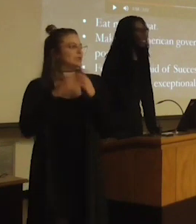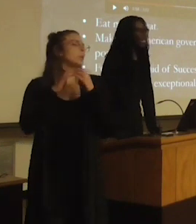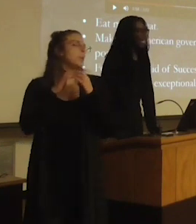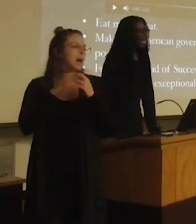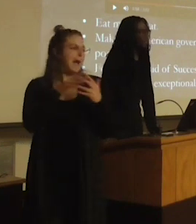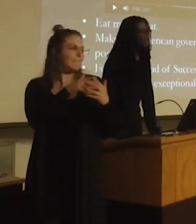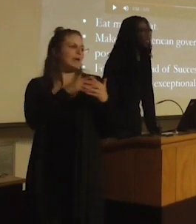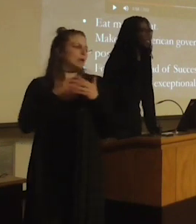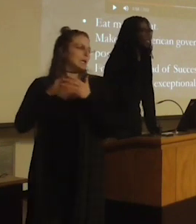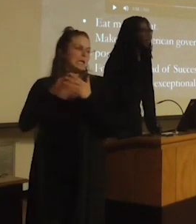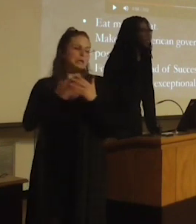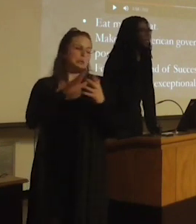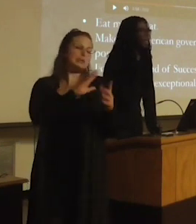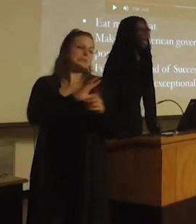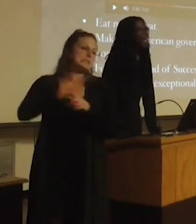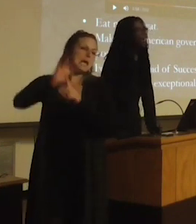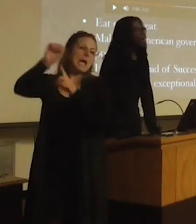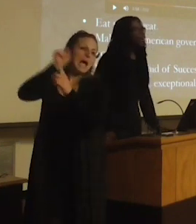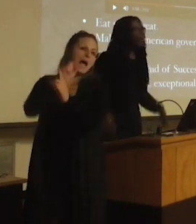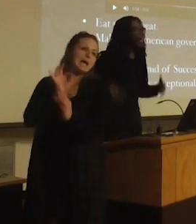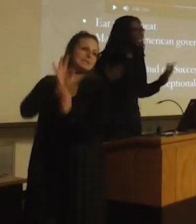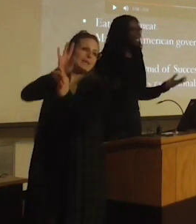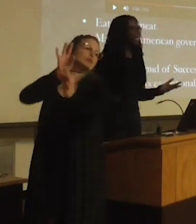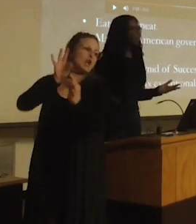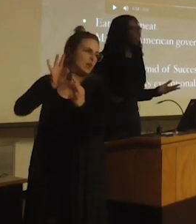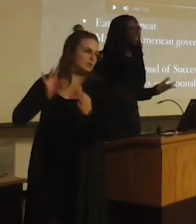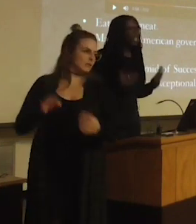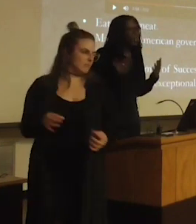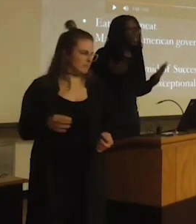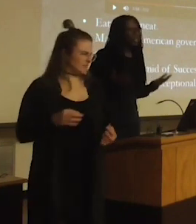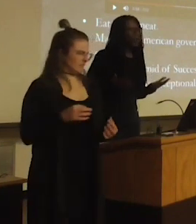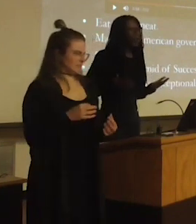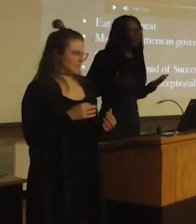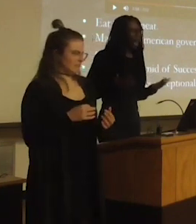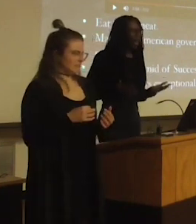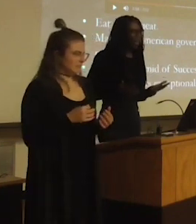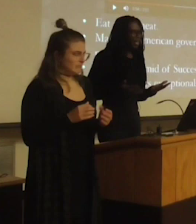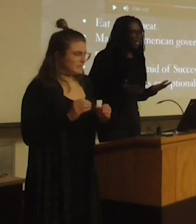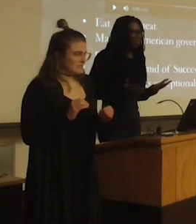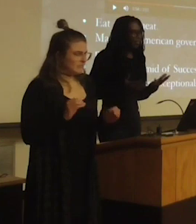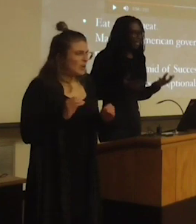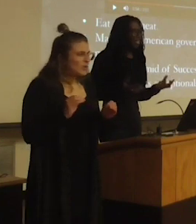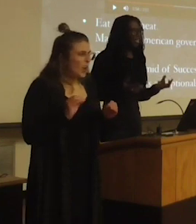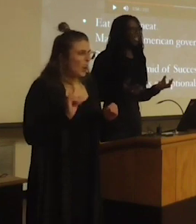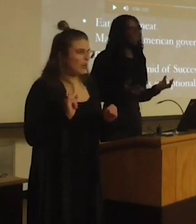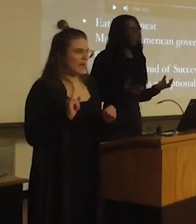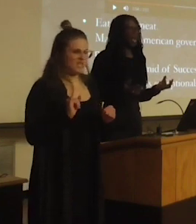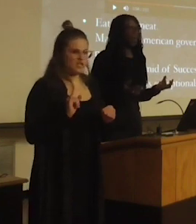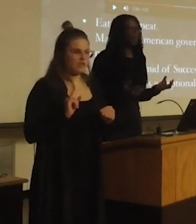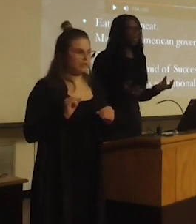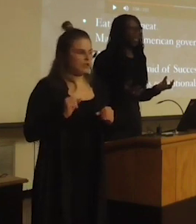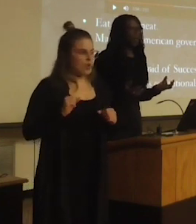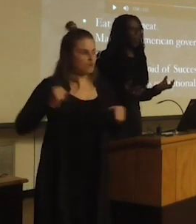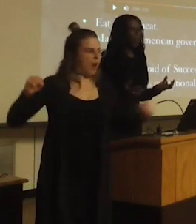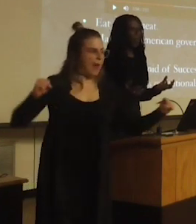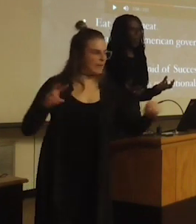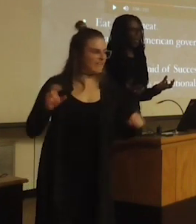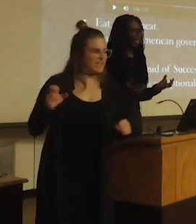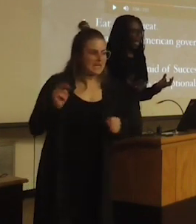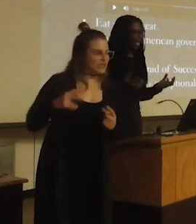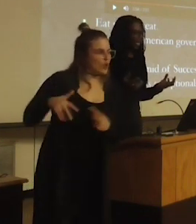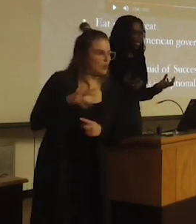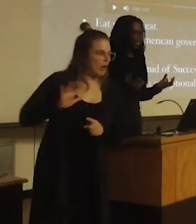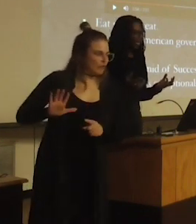America to its exceptionalism. And so why does she start with, there were no rabid vegans around,